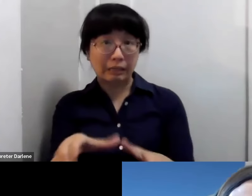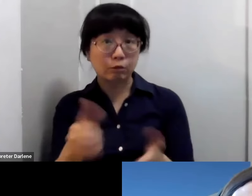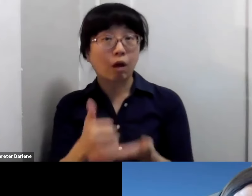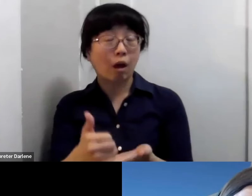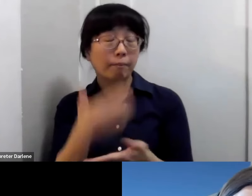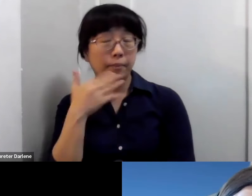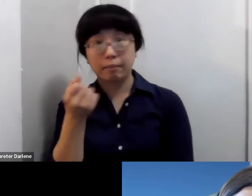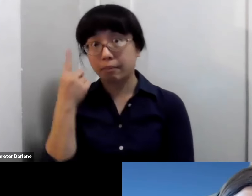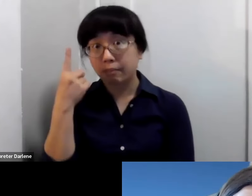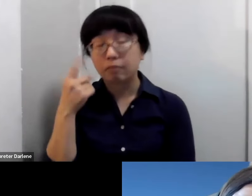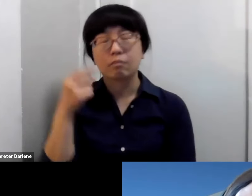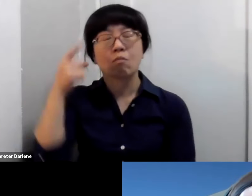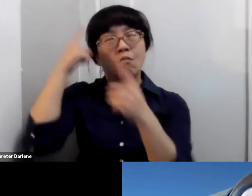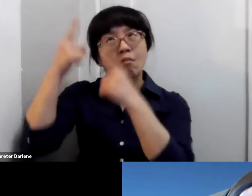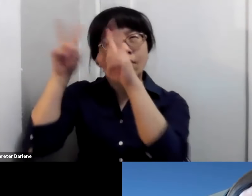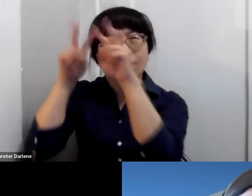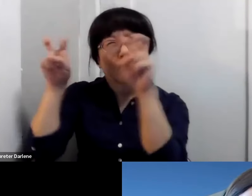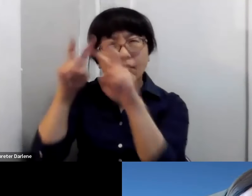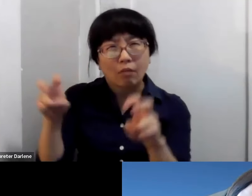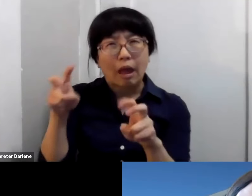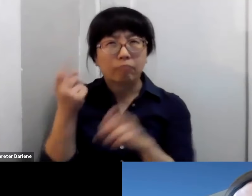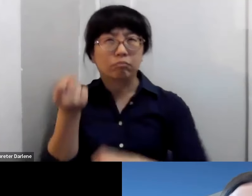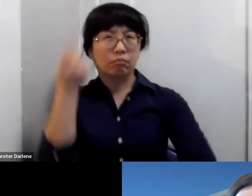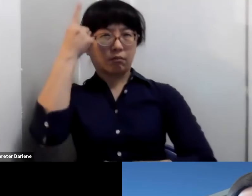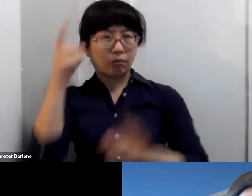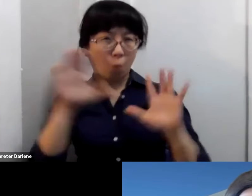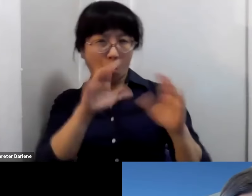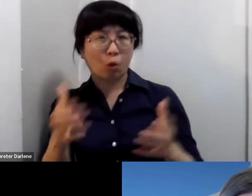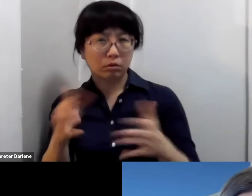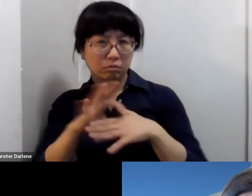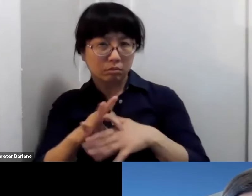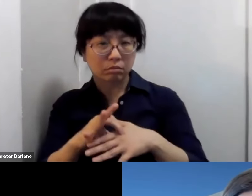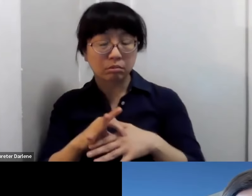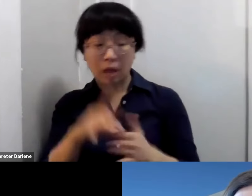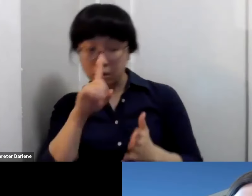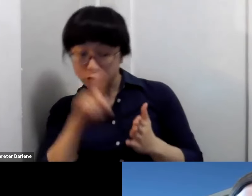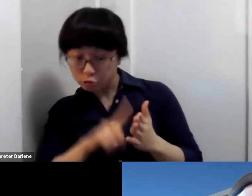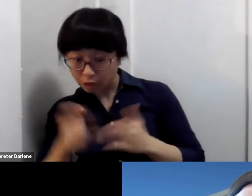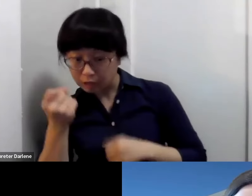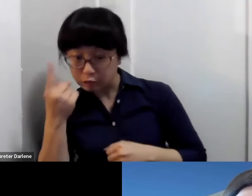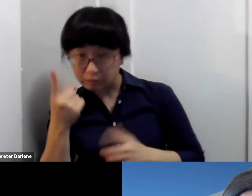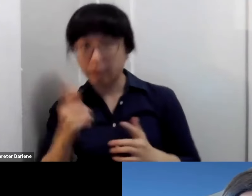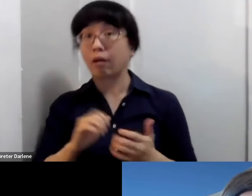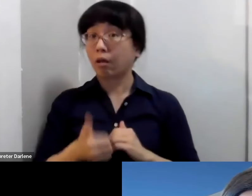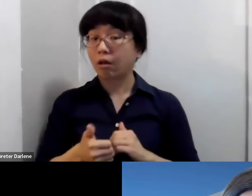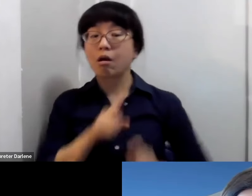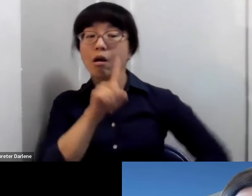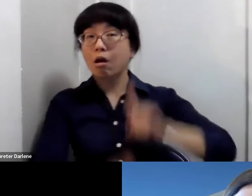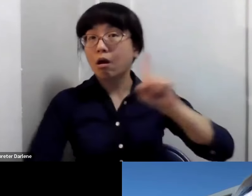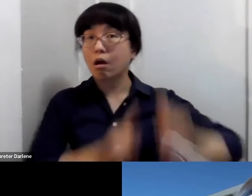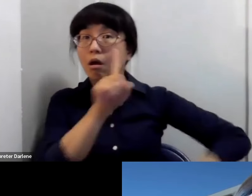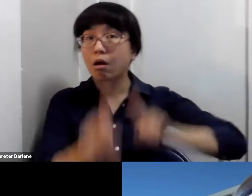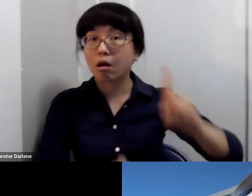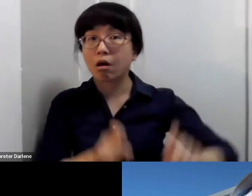understanding and think critically of the information and master the course content. They'll check for understanding by asking targeted questions,